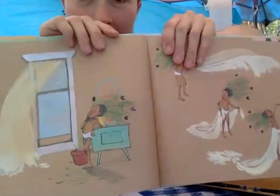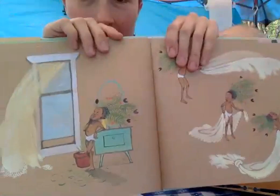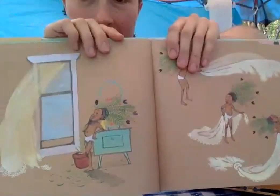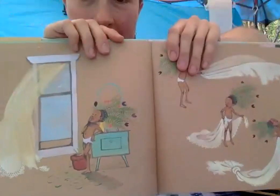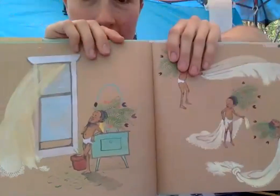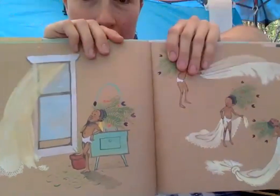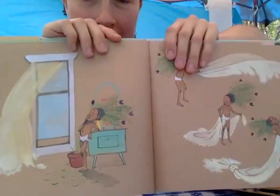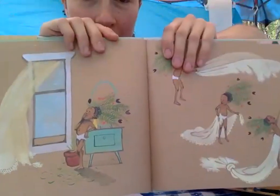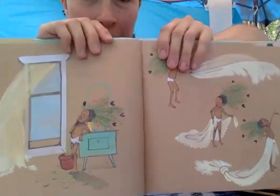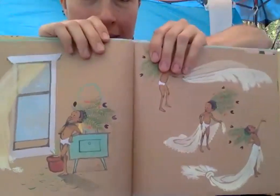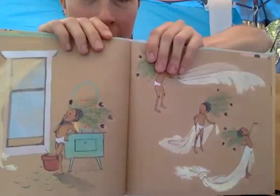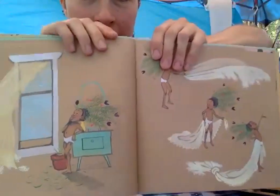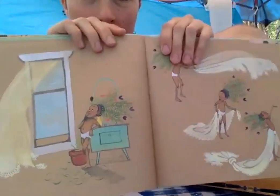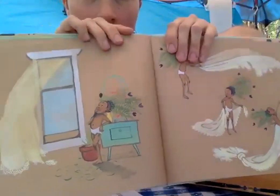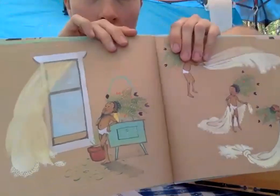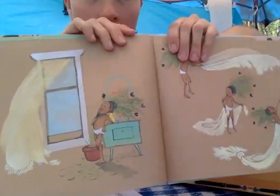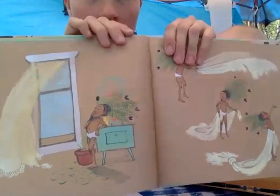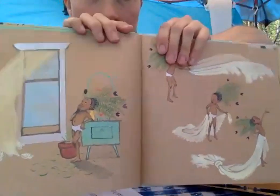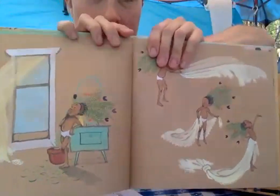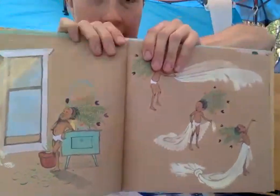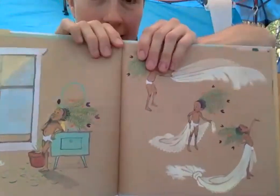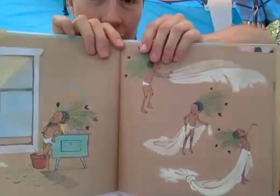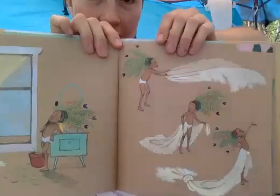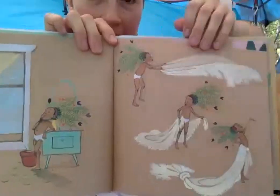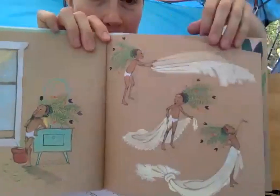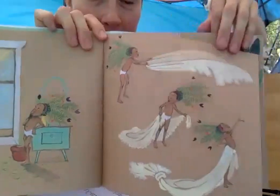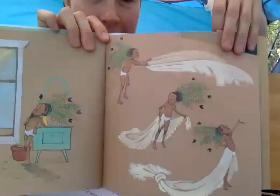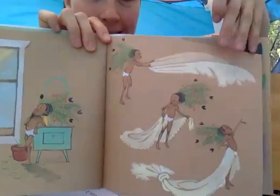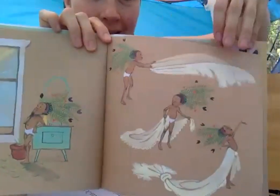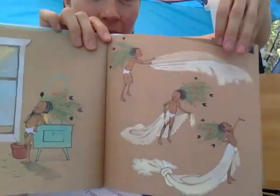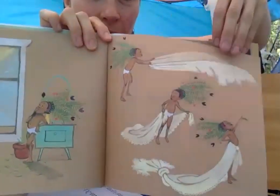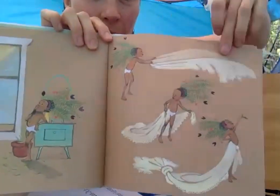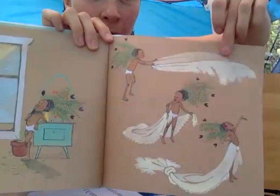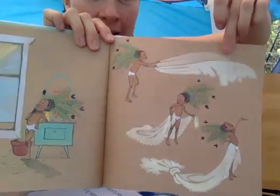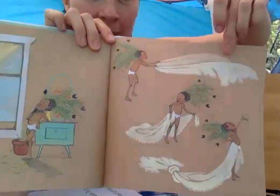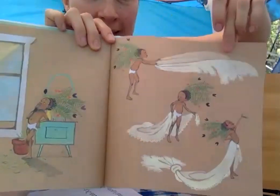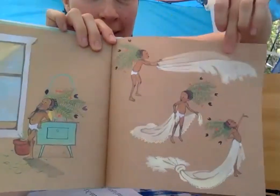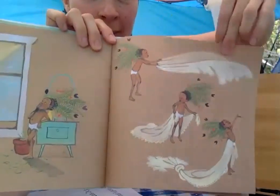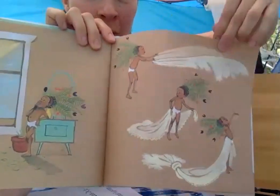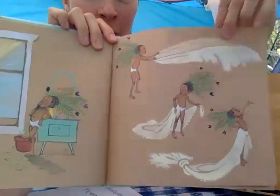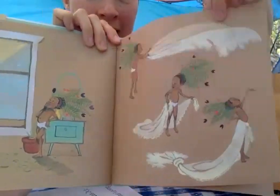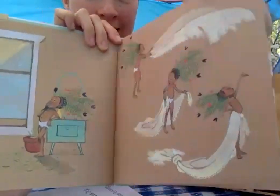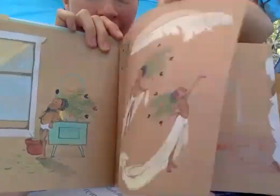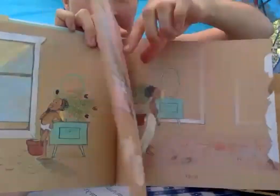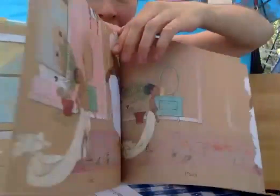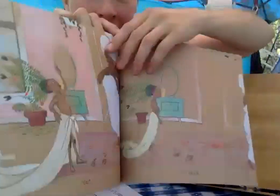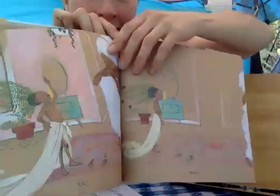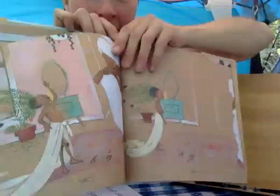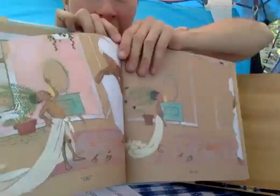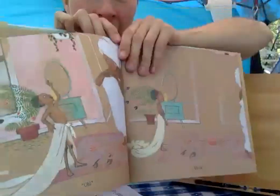And he's looking out the window and he sees the drapes. Oh, and he makes a mermaid skirt out of